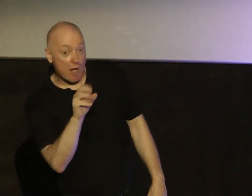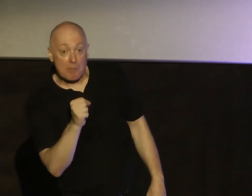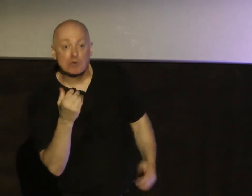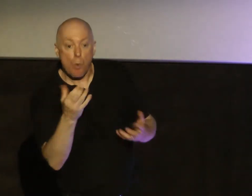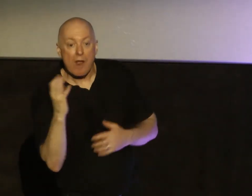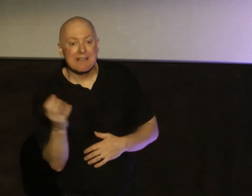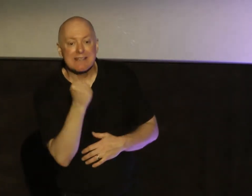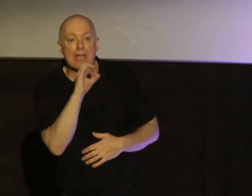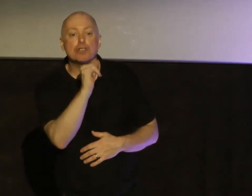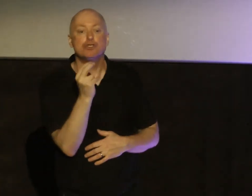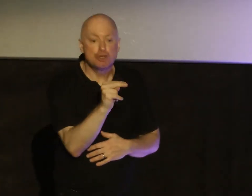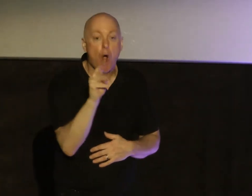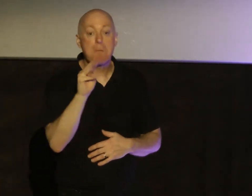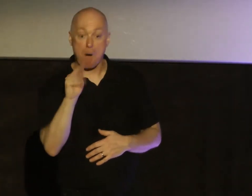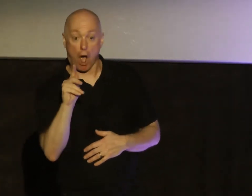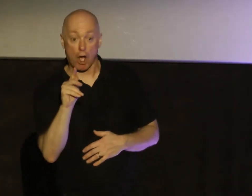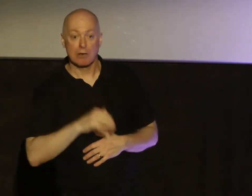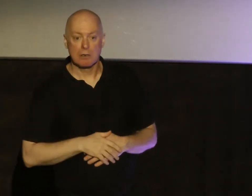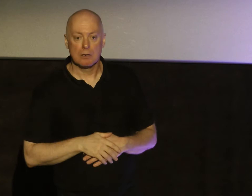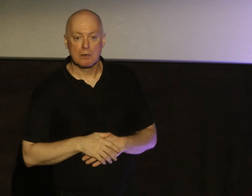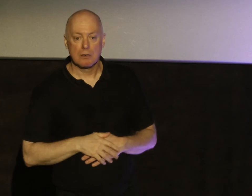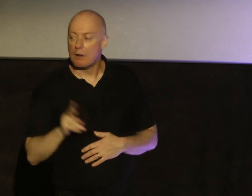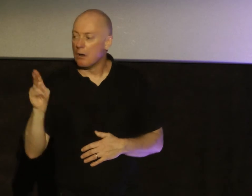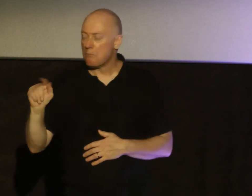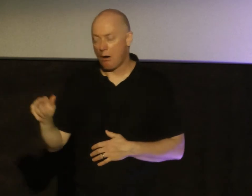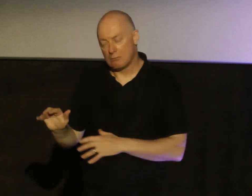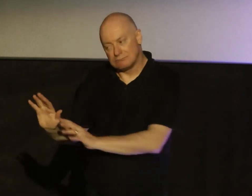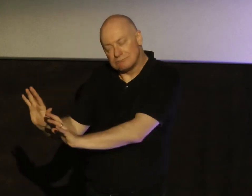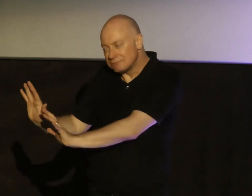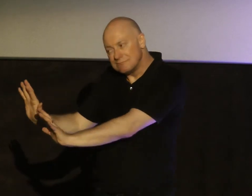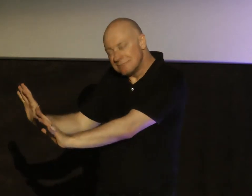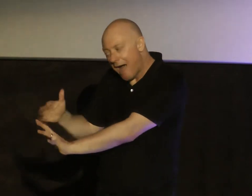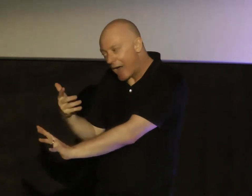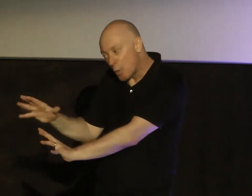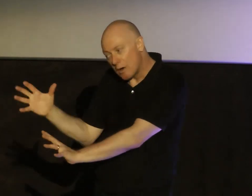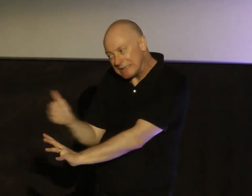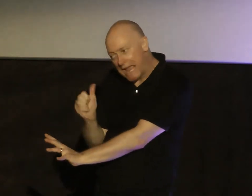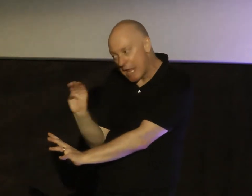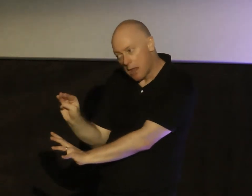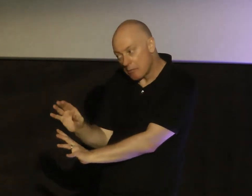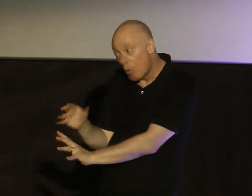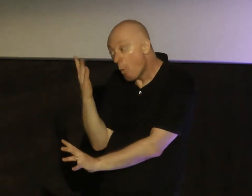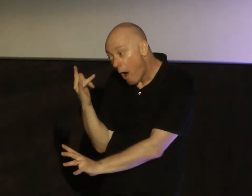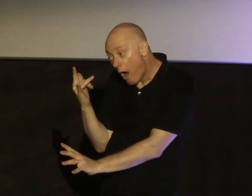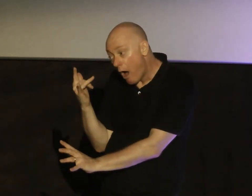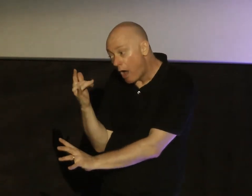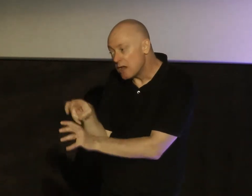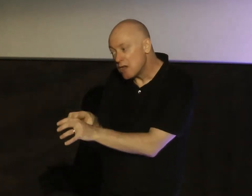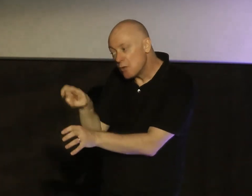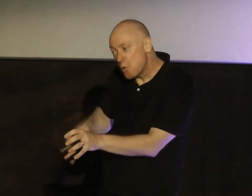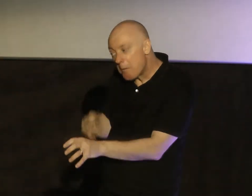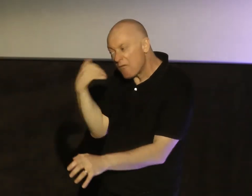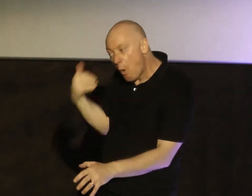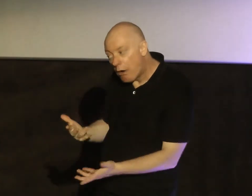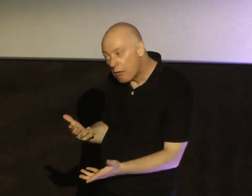John called Mark, but Paul thought best not to take with them the one who had withdrawn from them in